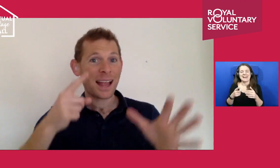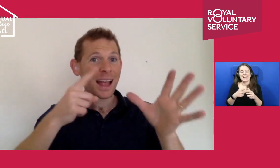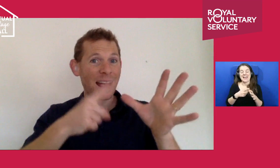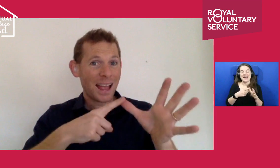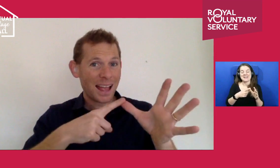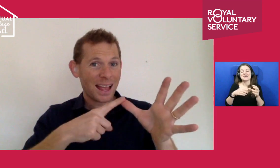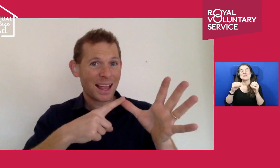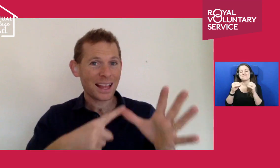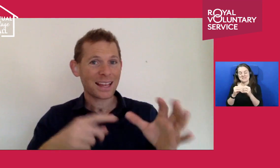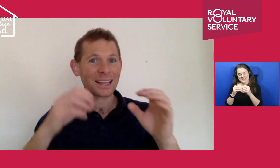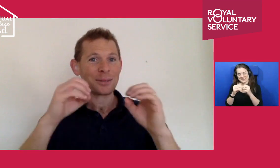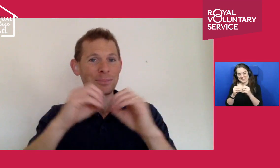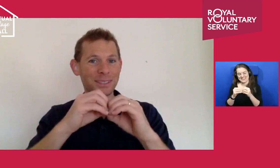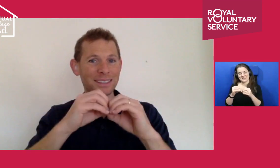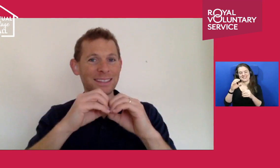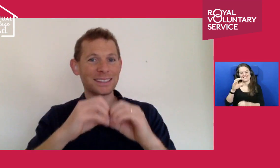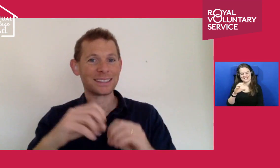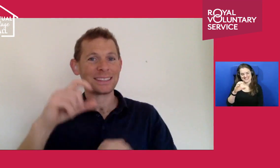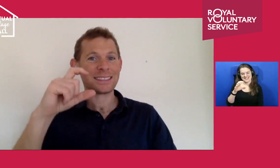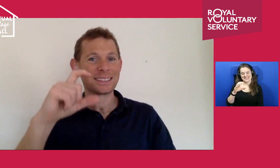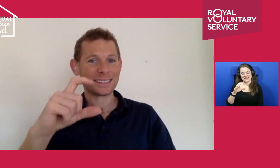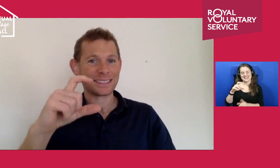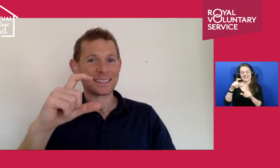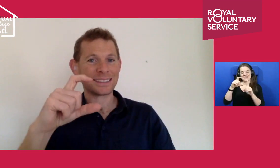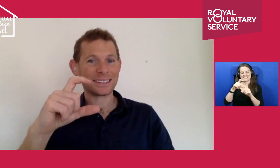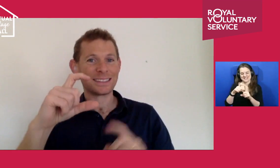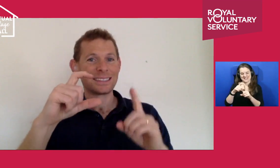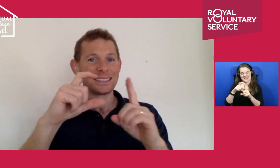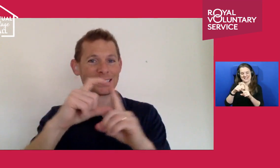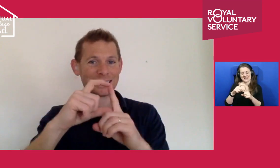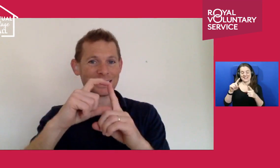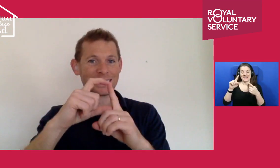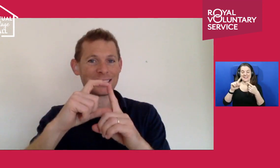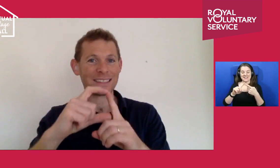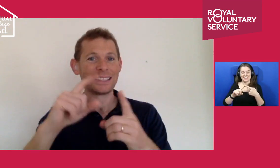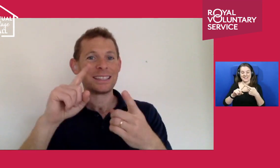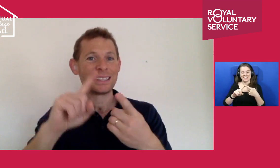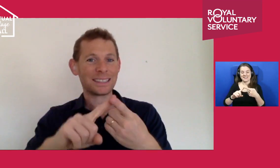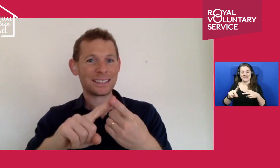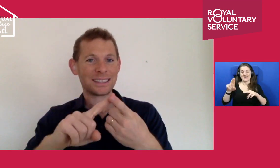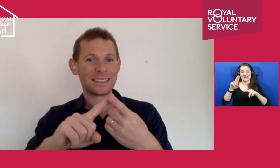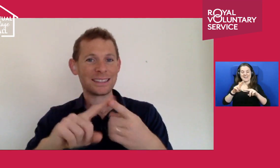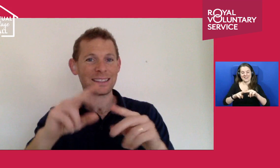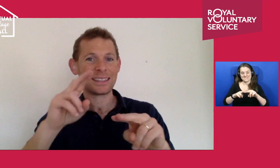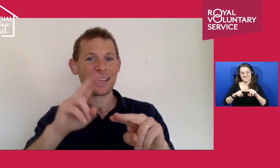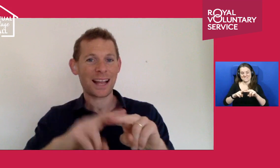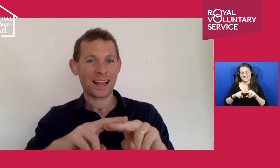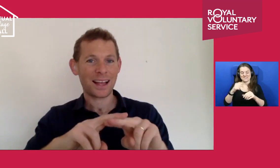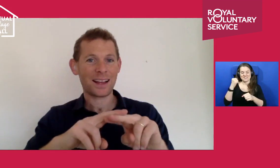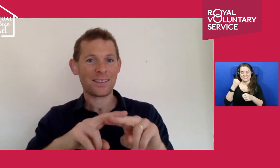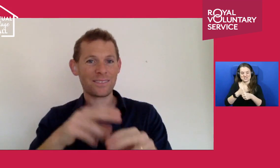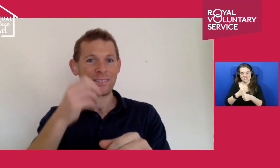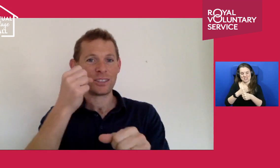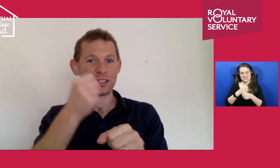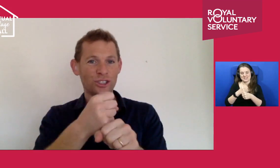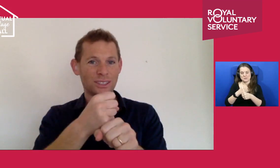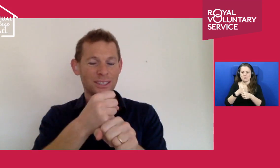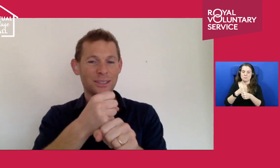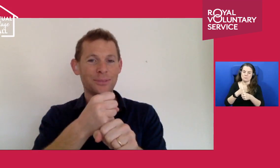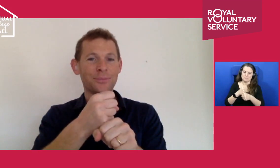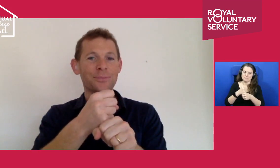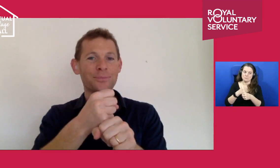A, B, C, D, E, F, G,